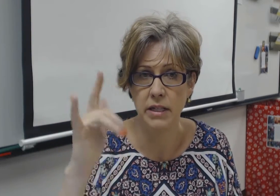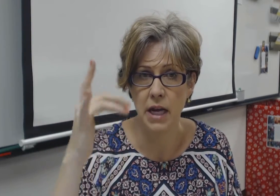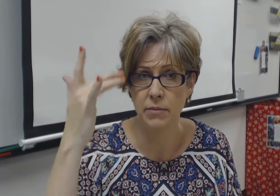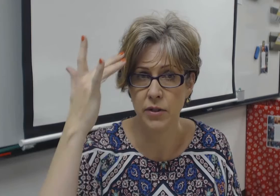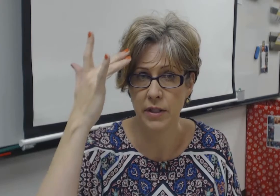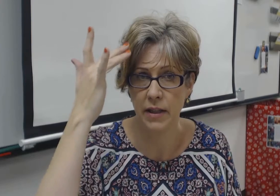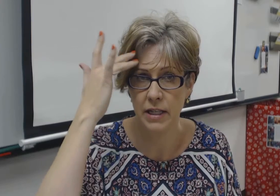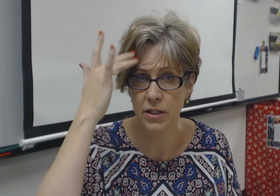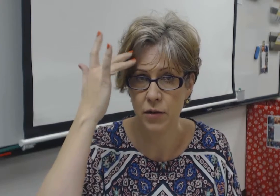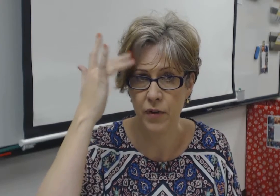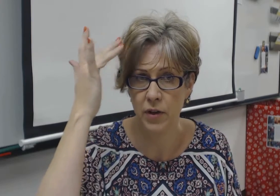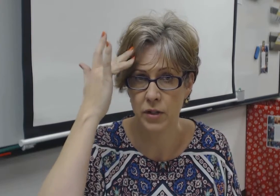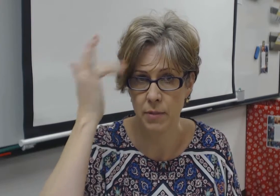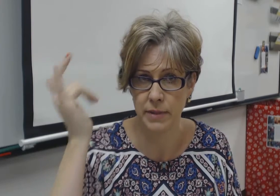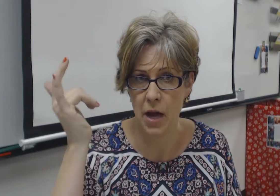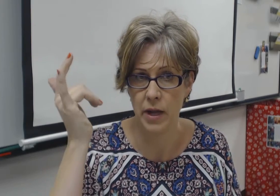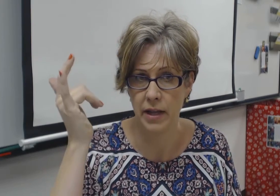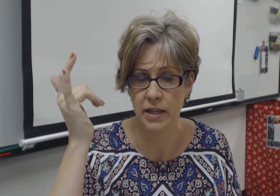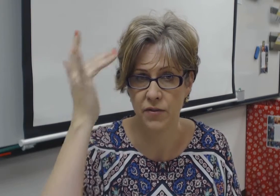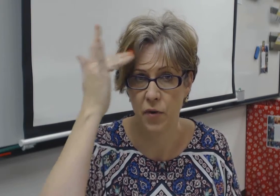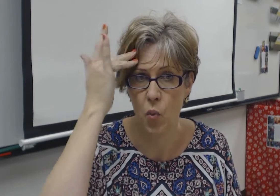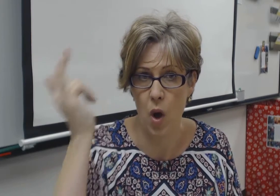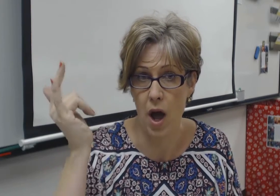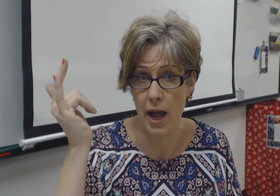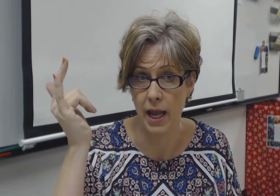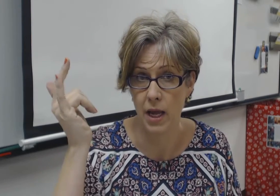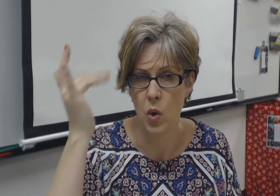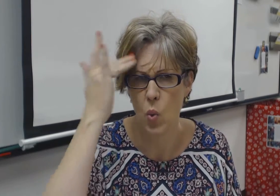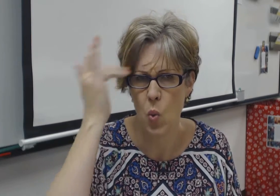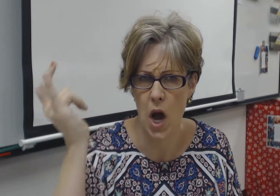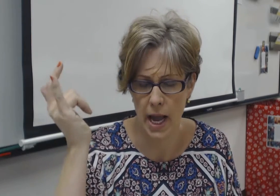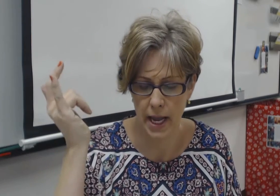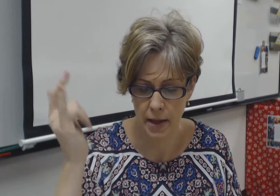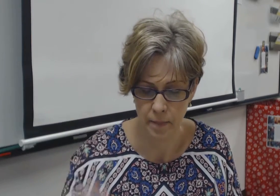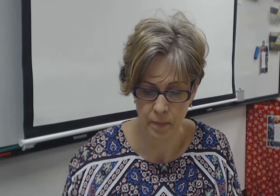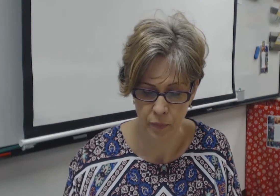of times you'll see these two fingers come down like this for Y.